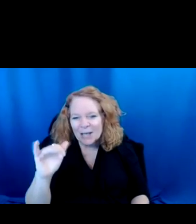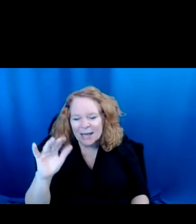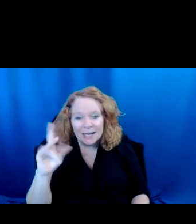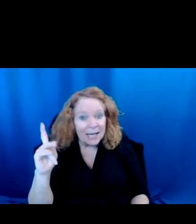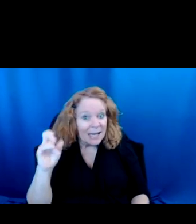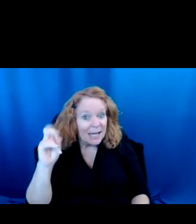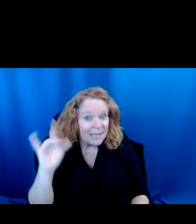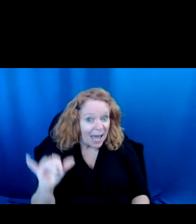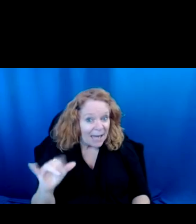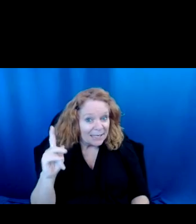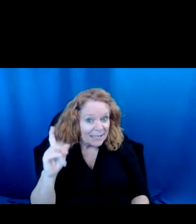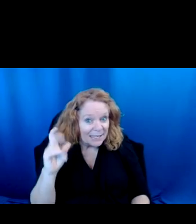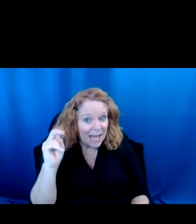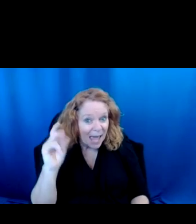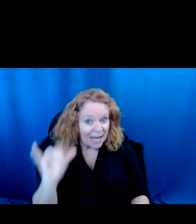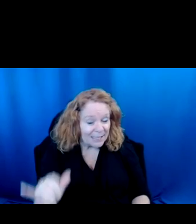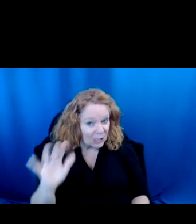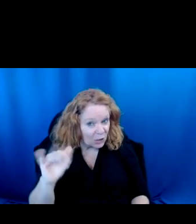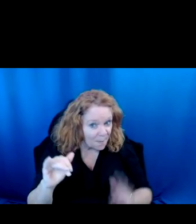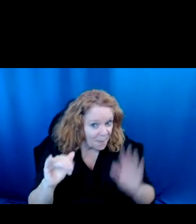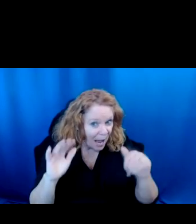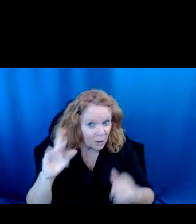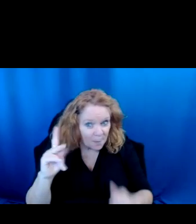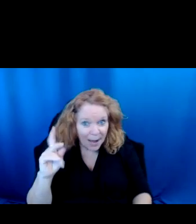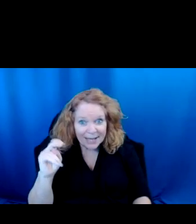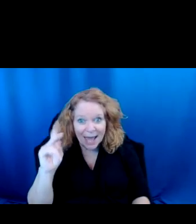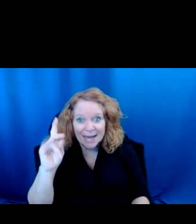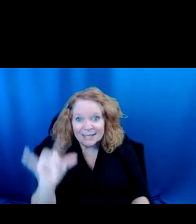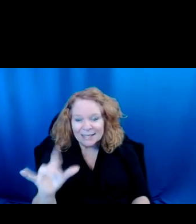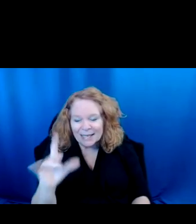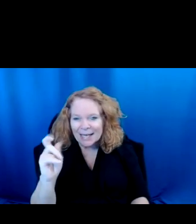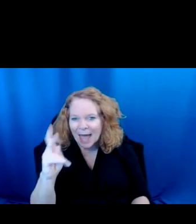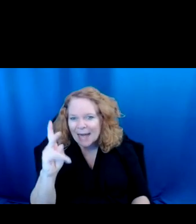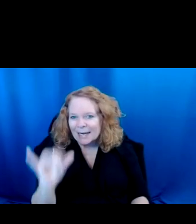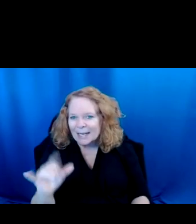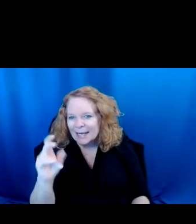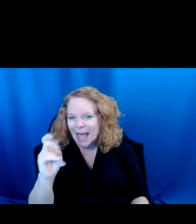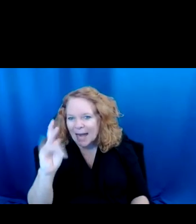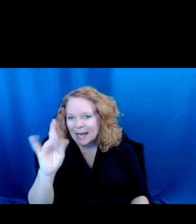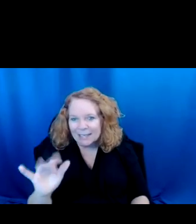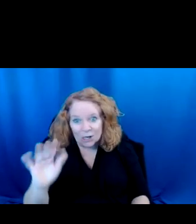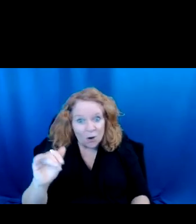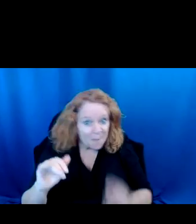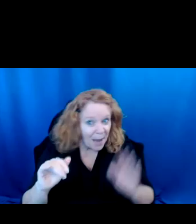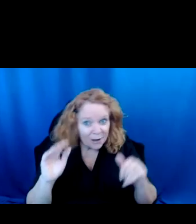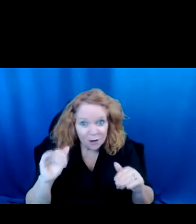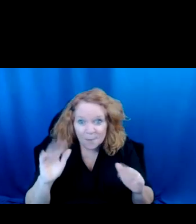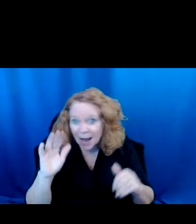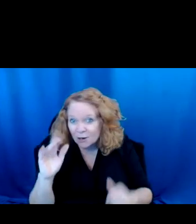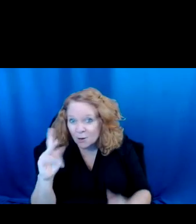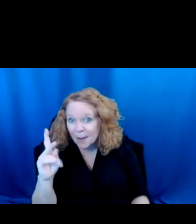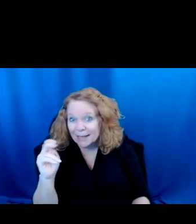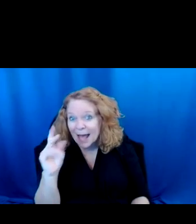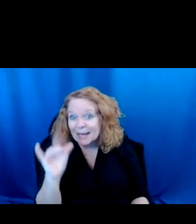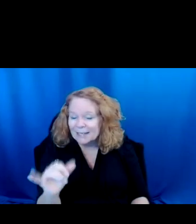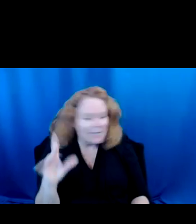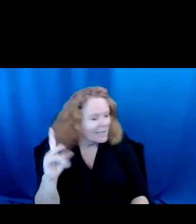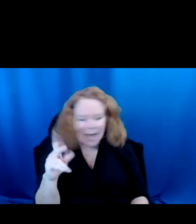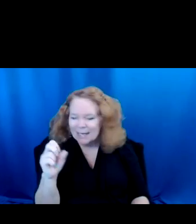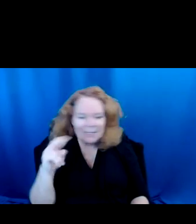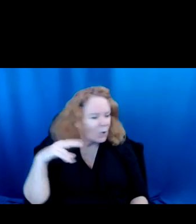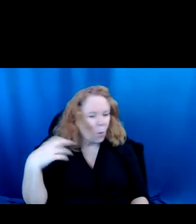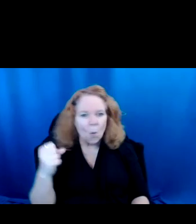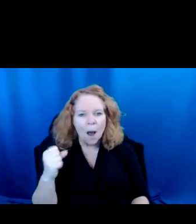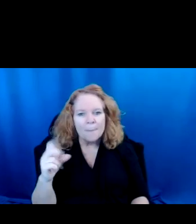Kennedy, Kennedy. A goodbye, goodbye, goodbye, Kennedy, Kennedy, Kennedy. Goodbye, goodbye, goodbye, Kennedy, Kennedy.